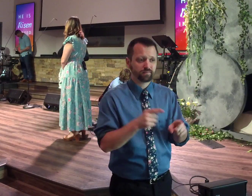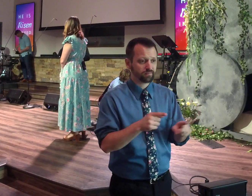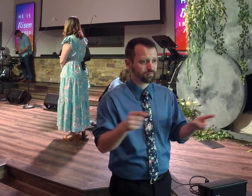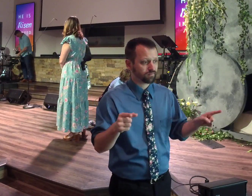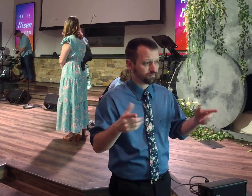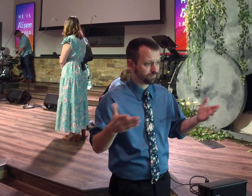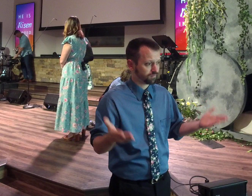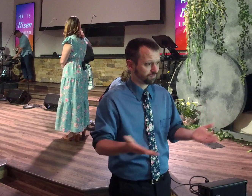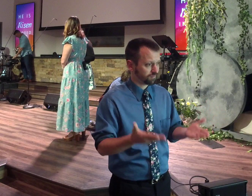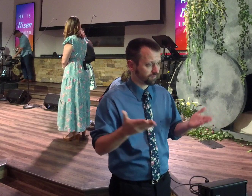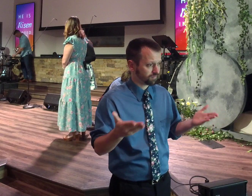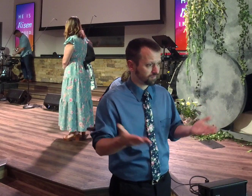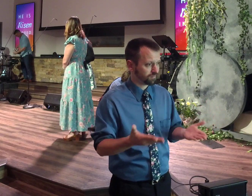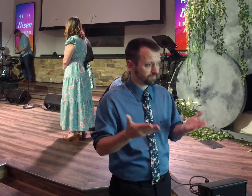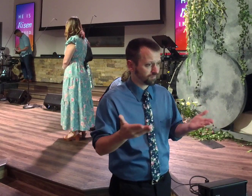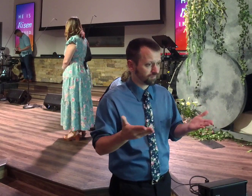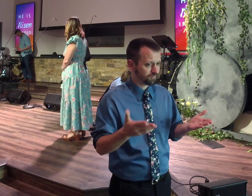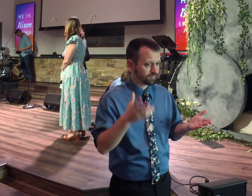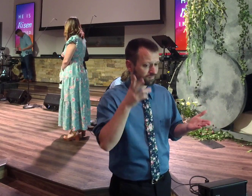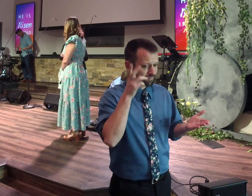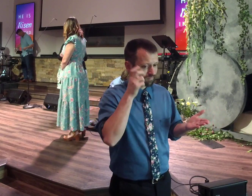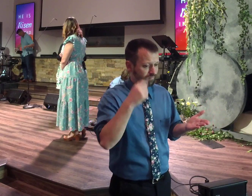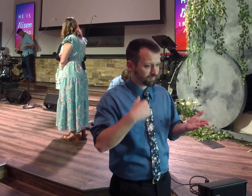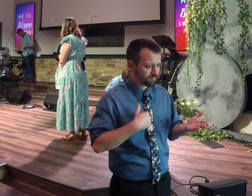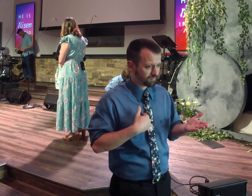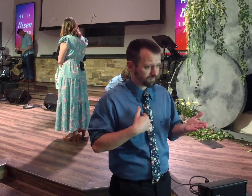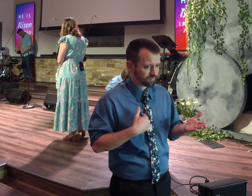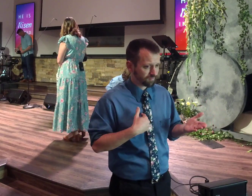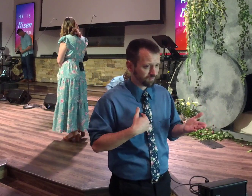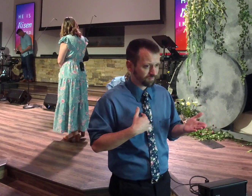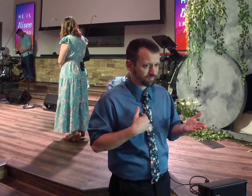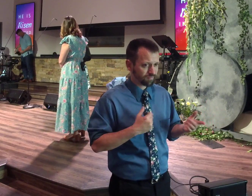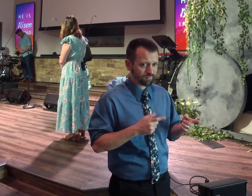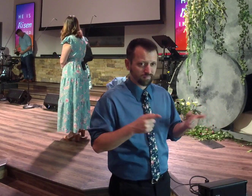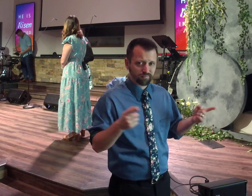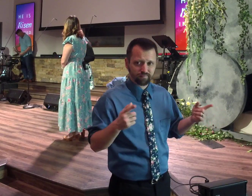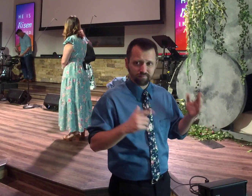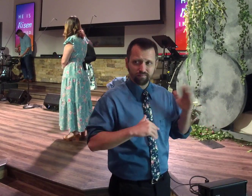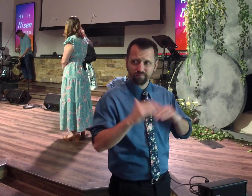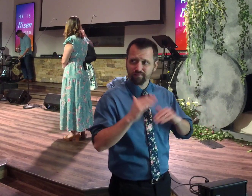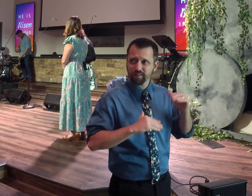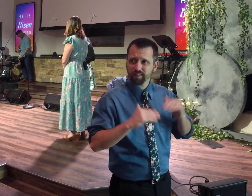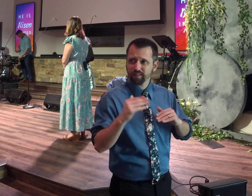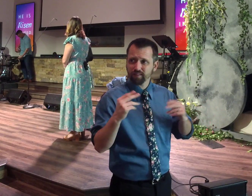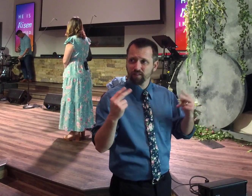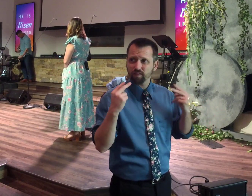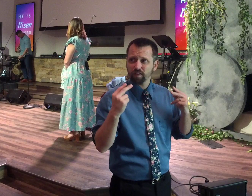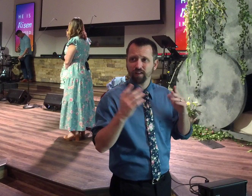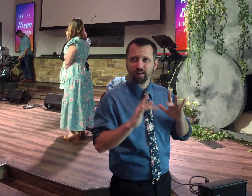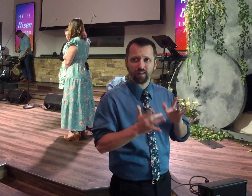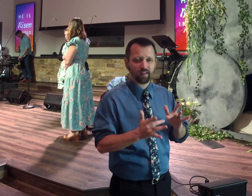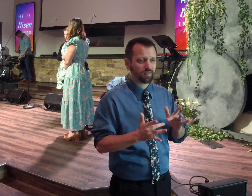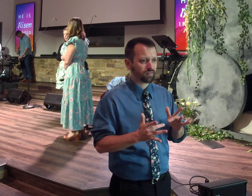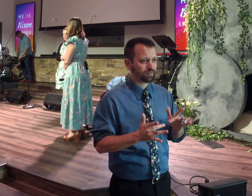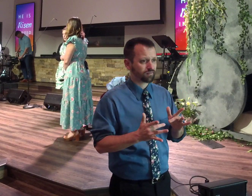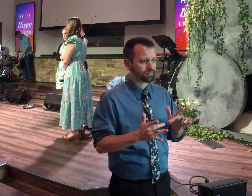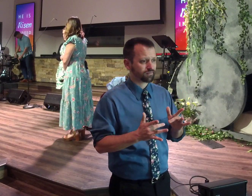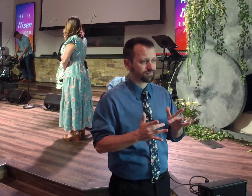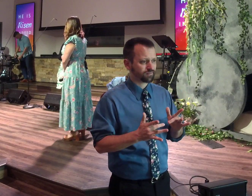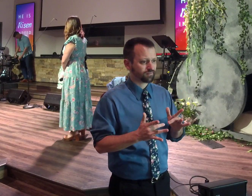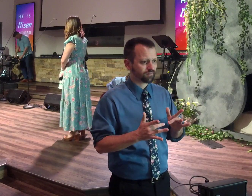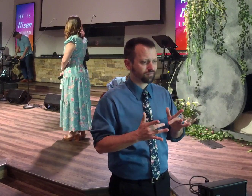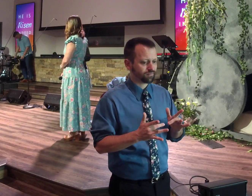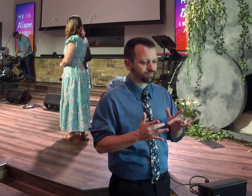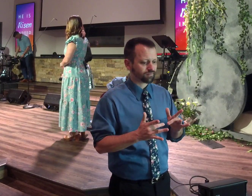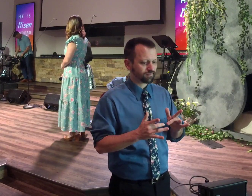morning, within the sound of my voice, those that are in this building, those that are watching online, and you're